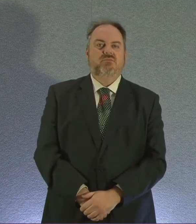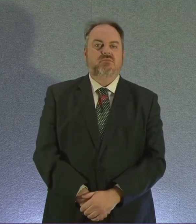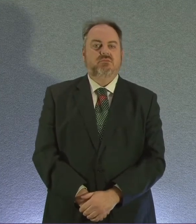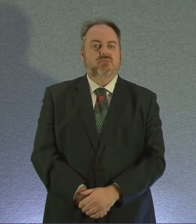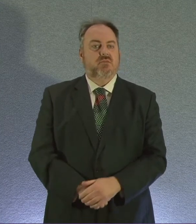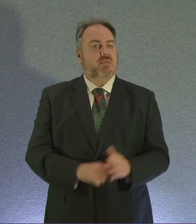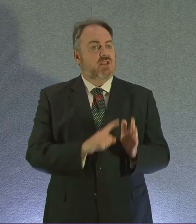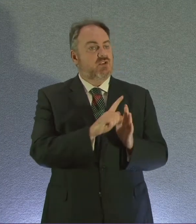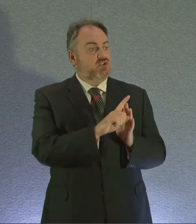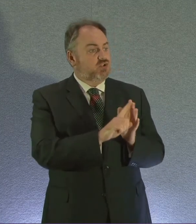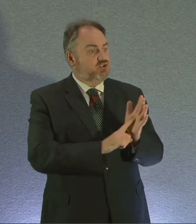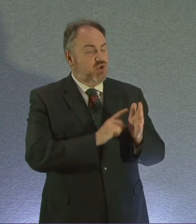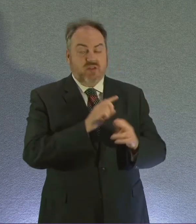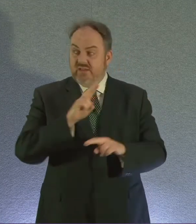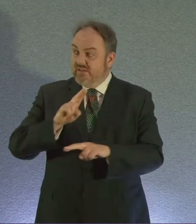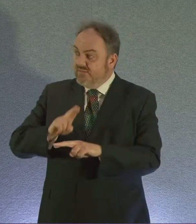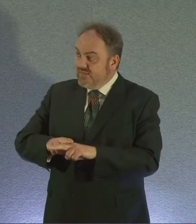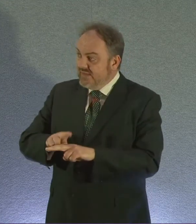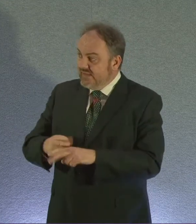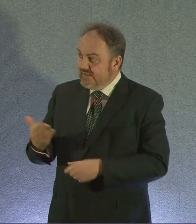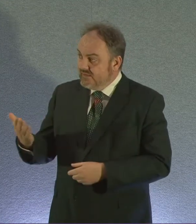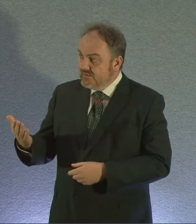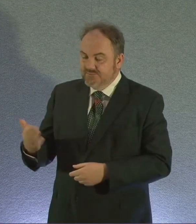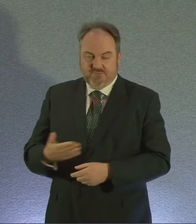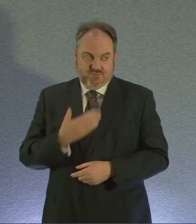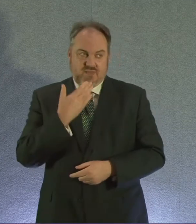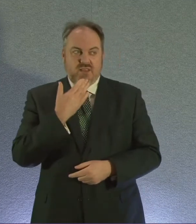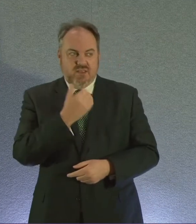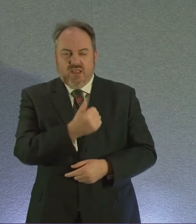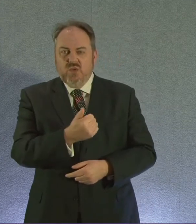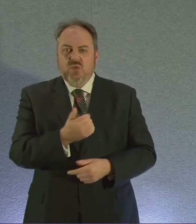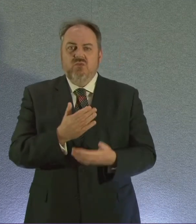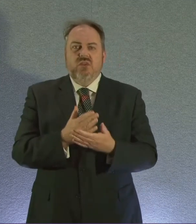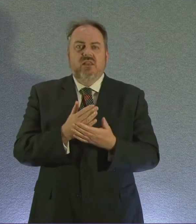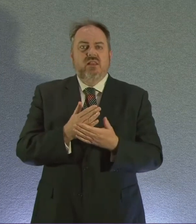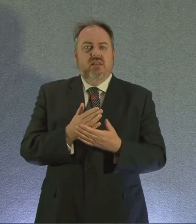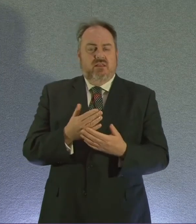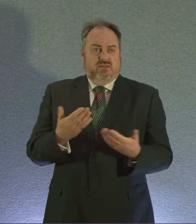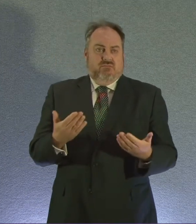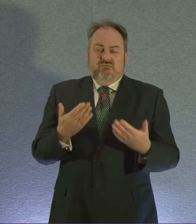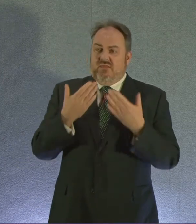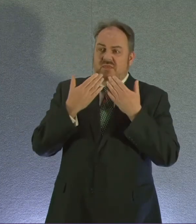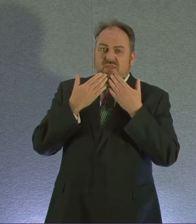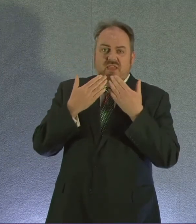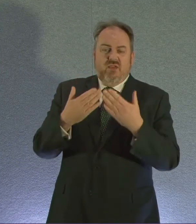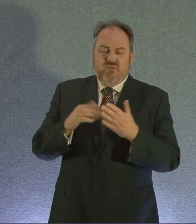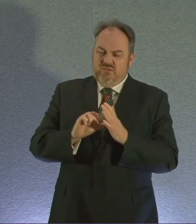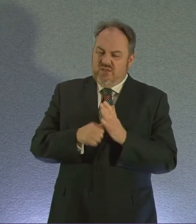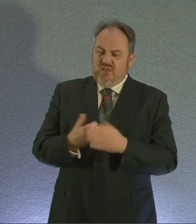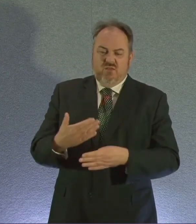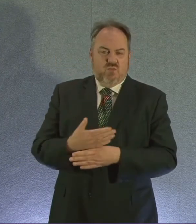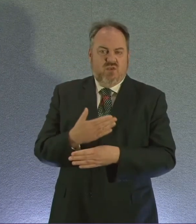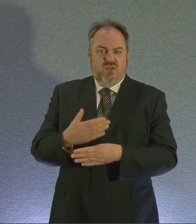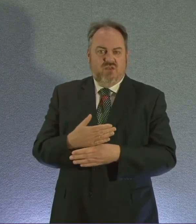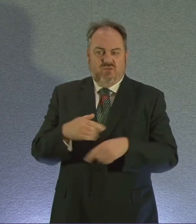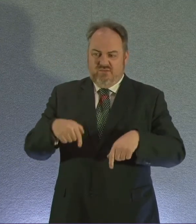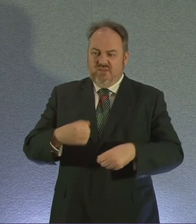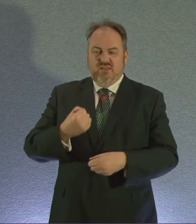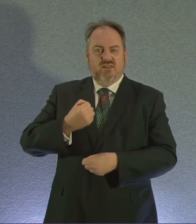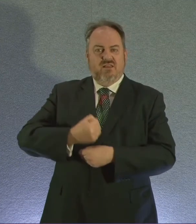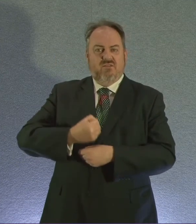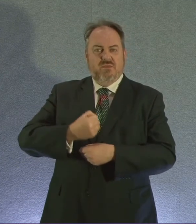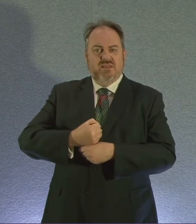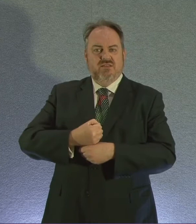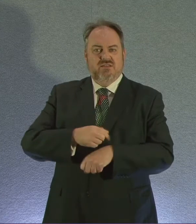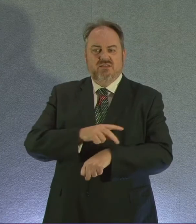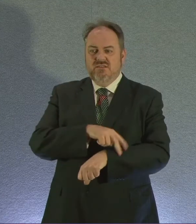Call John Finney. Thank you, President Officer. I can also thank the many people that's got us to this point, not least the government